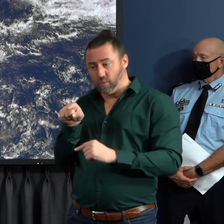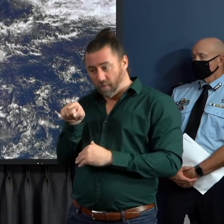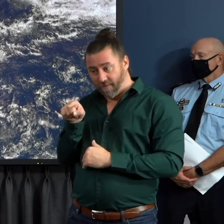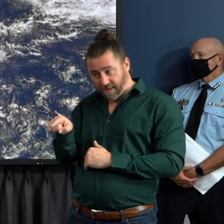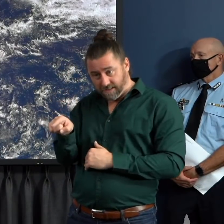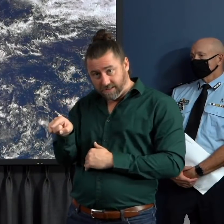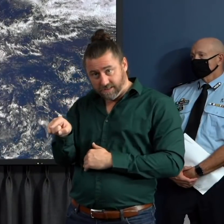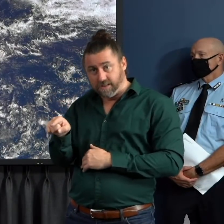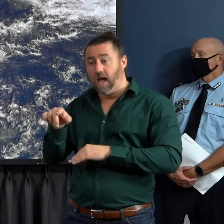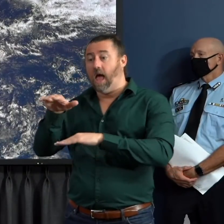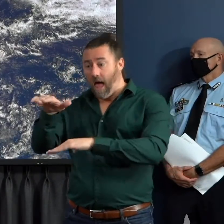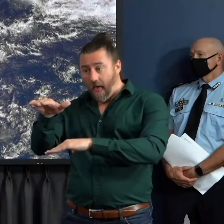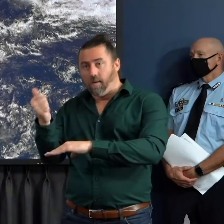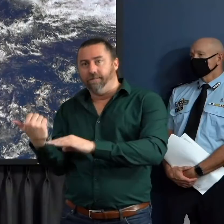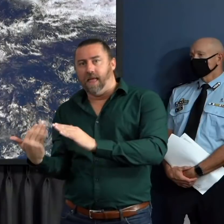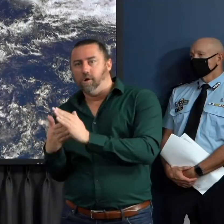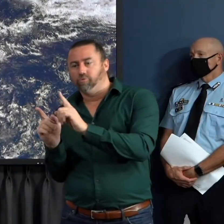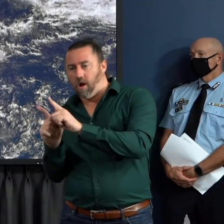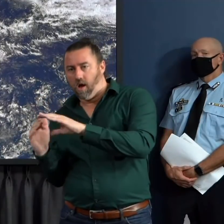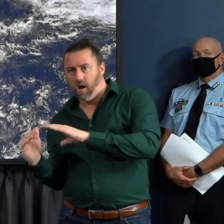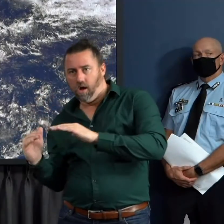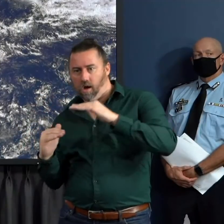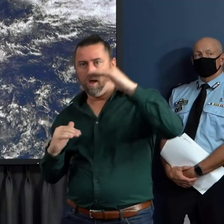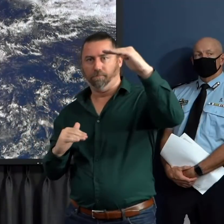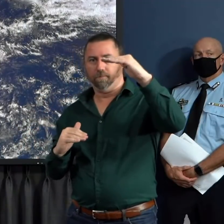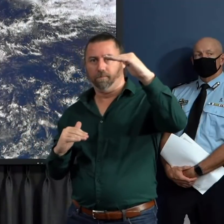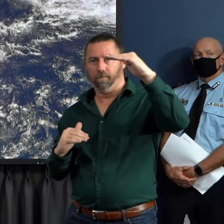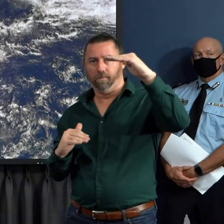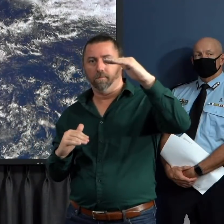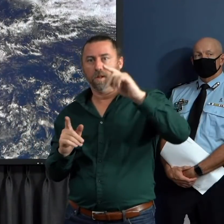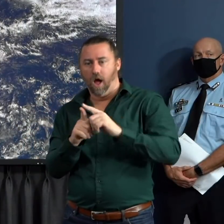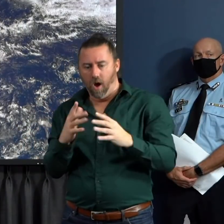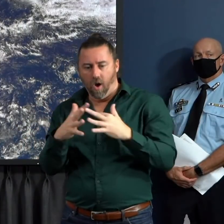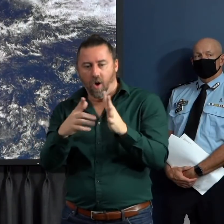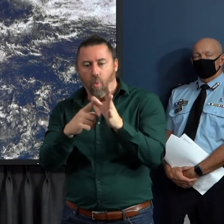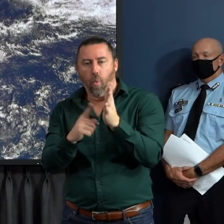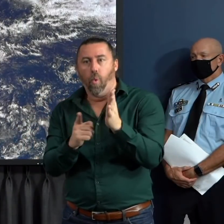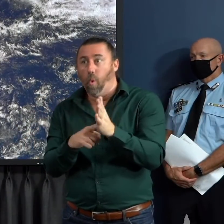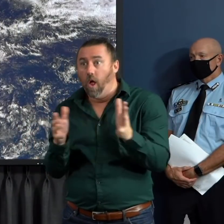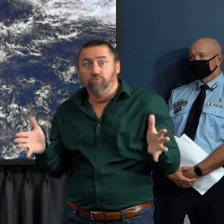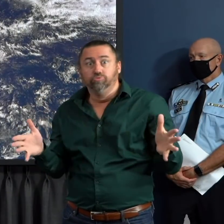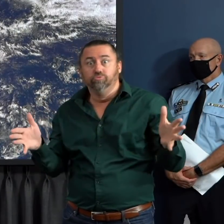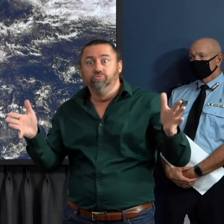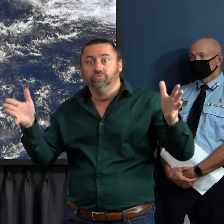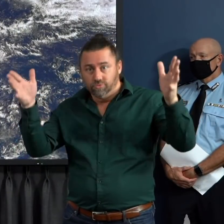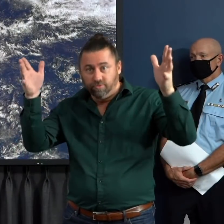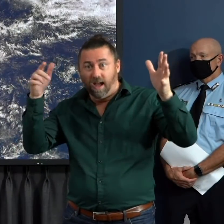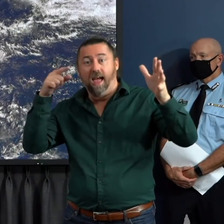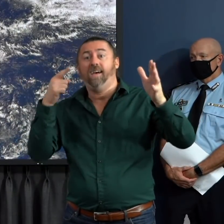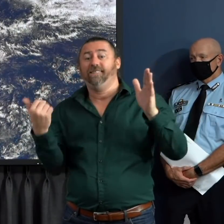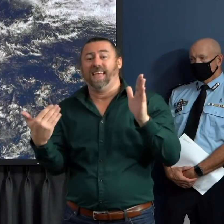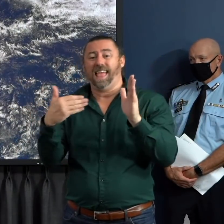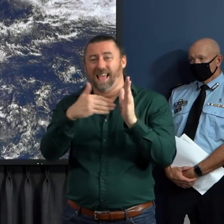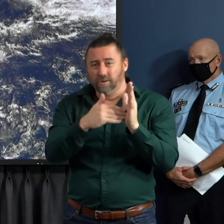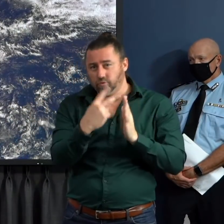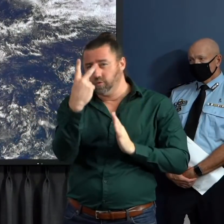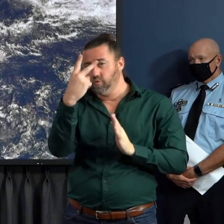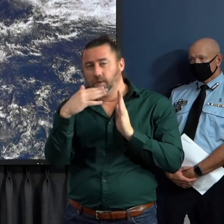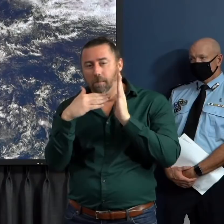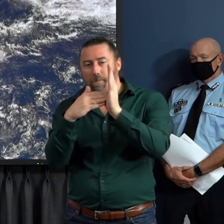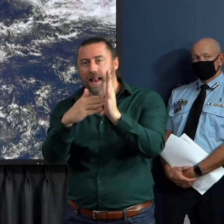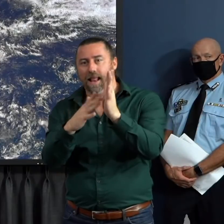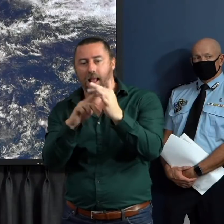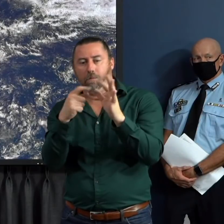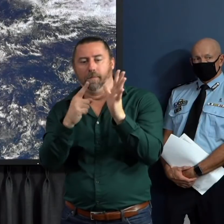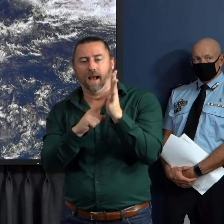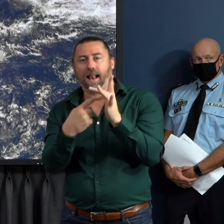is that flood mitigation capacity that sits over and above that, around the 2 million megalitres, and that's the reference to the